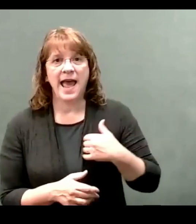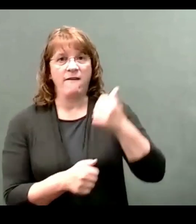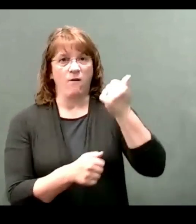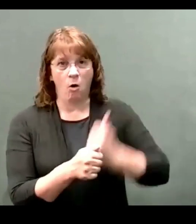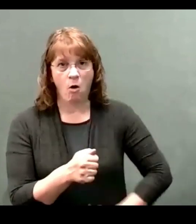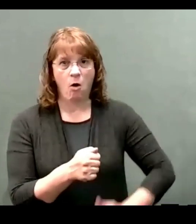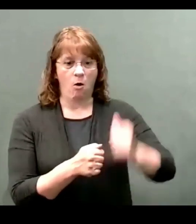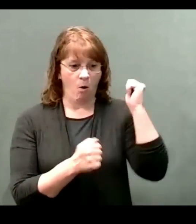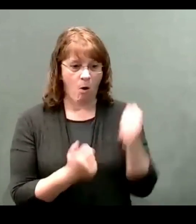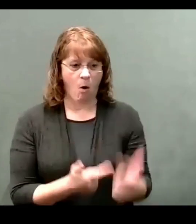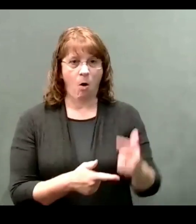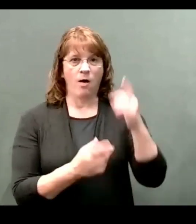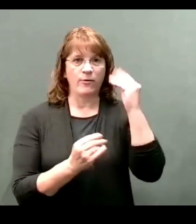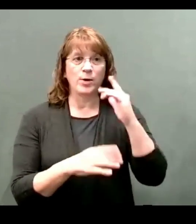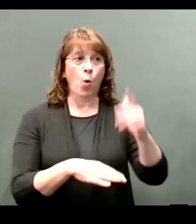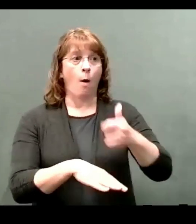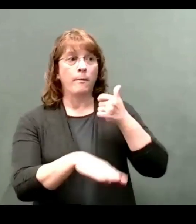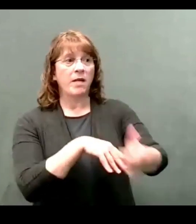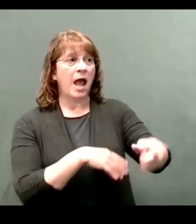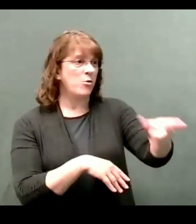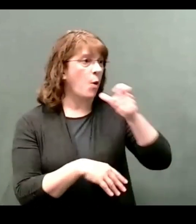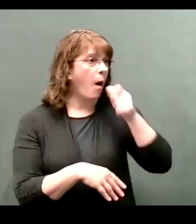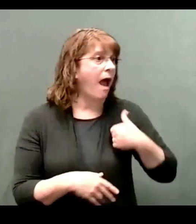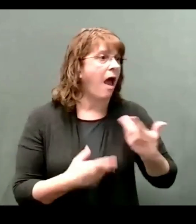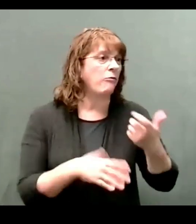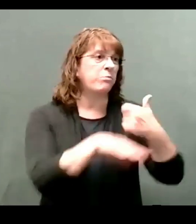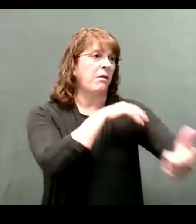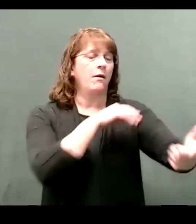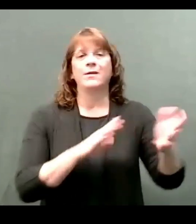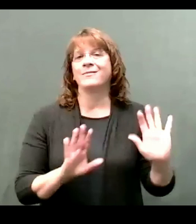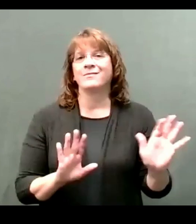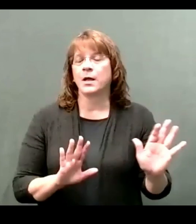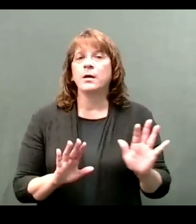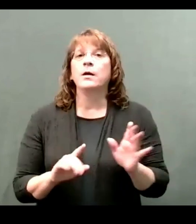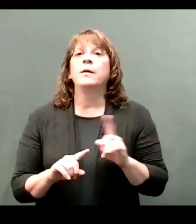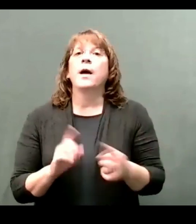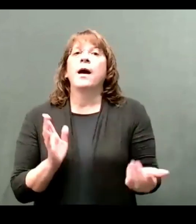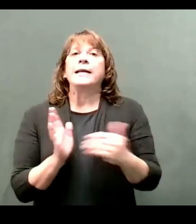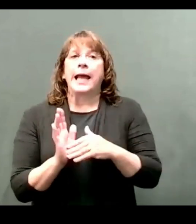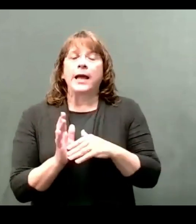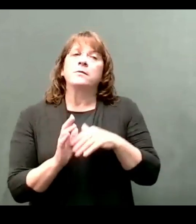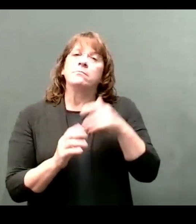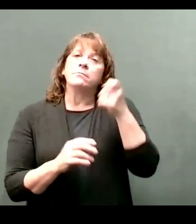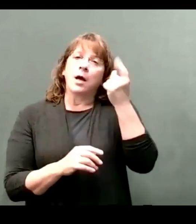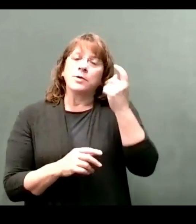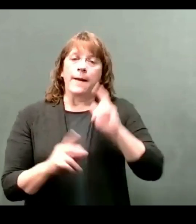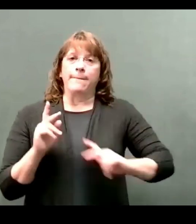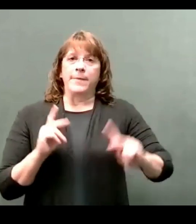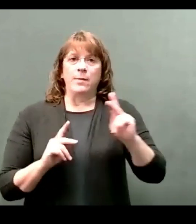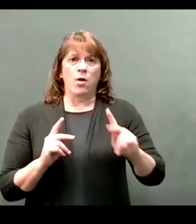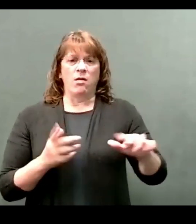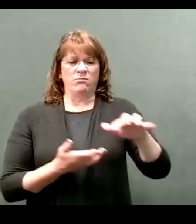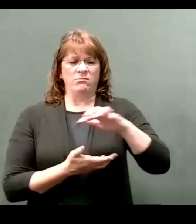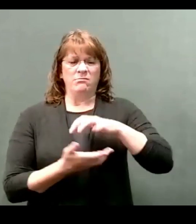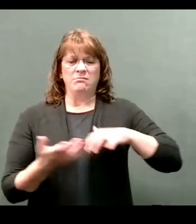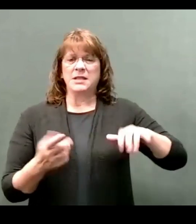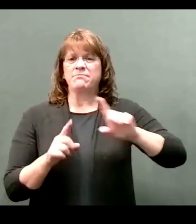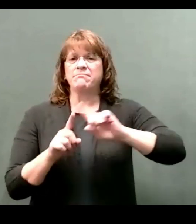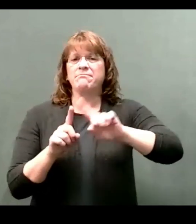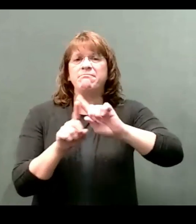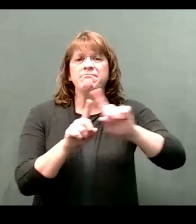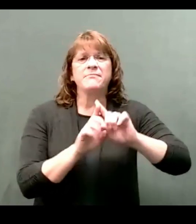piece of this or to blame you if you don't have it. But again, just to pull out that people are such a mix of all their